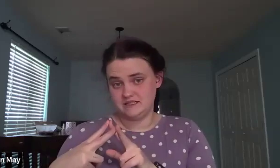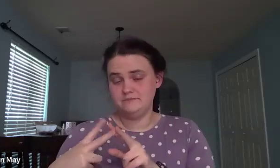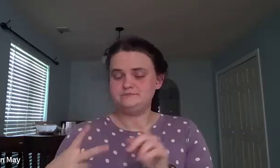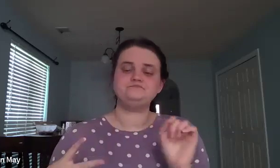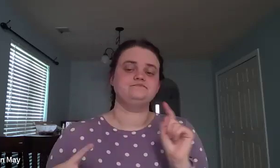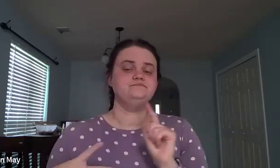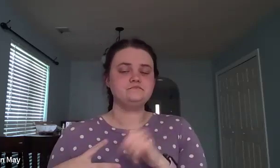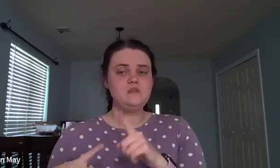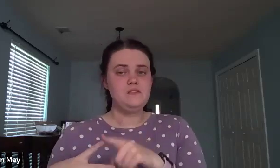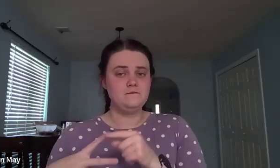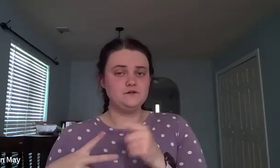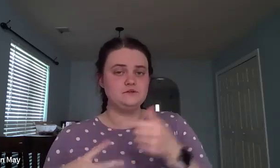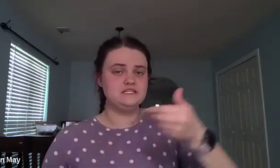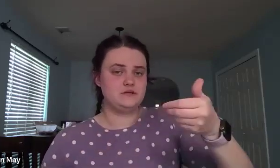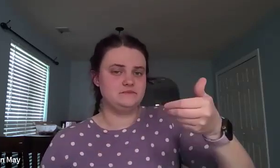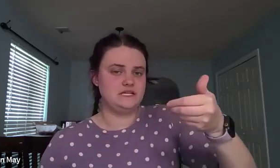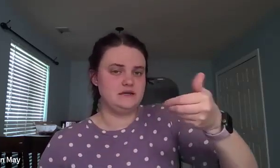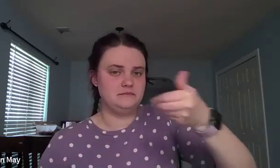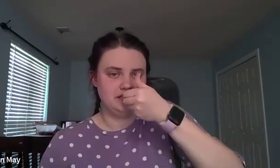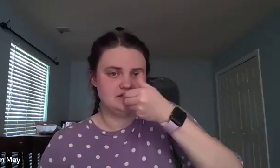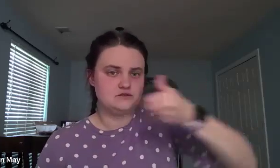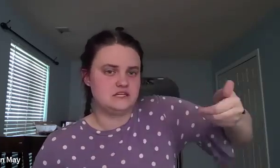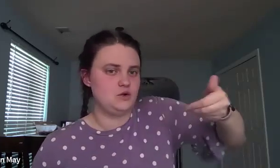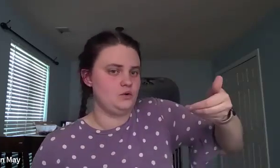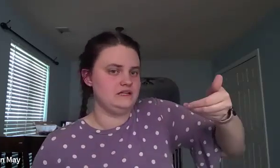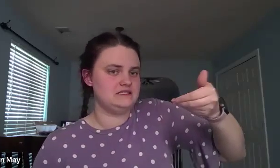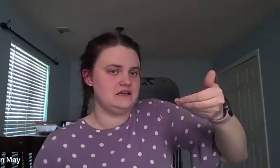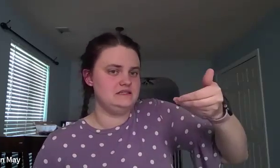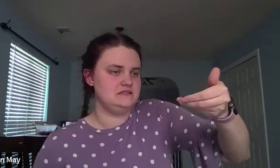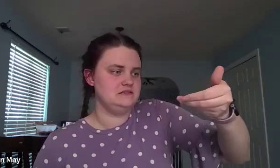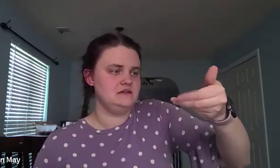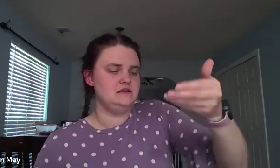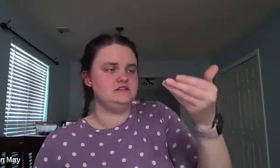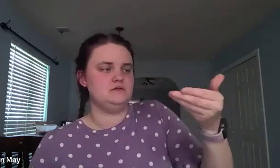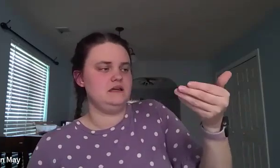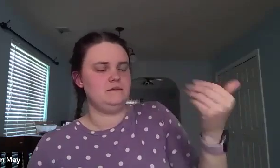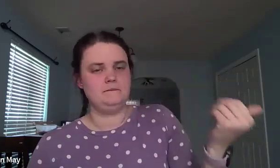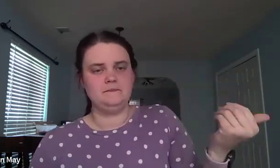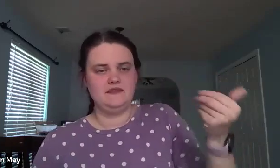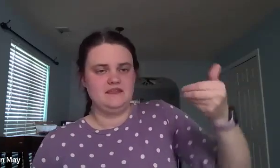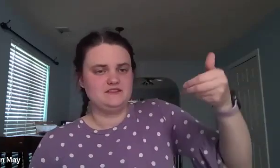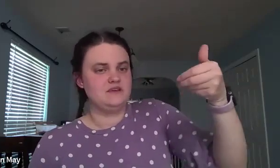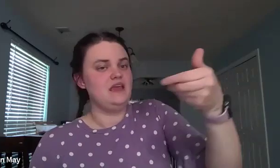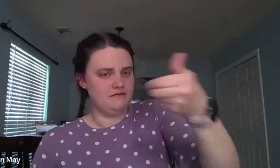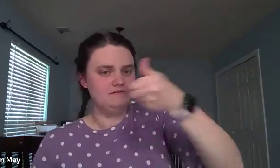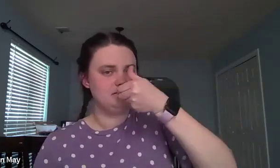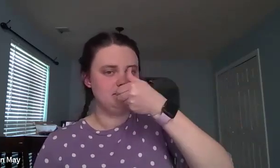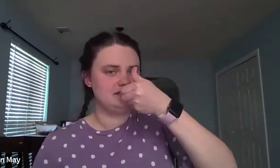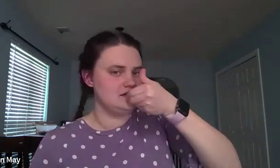pizza. The first one is going to be pizza. So it's like you're holding a slice. So like this one, yeah, pizza.